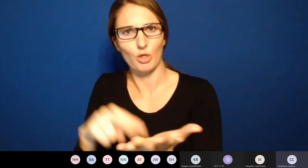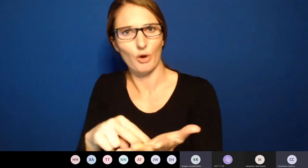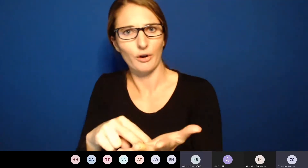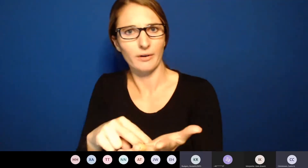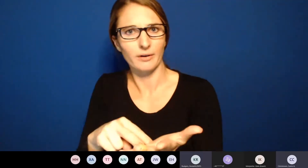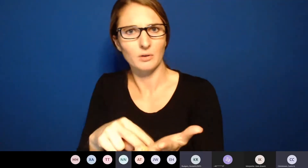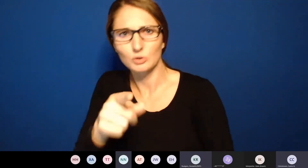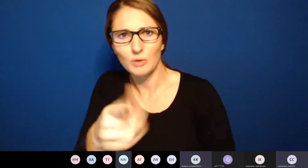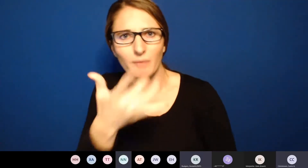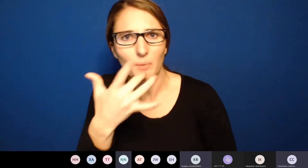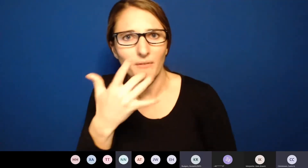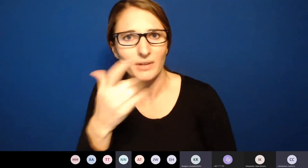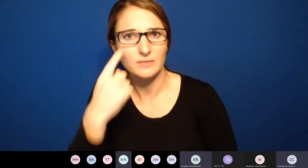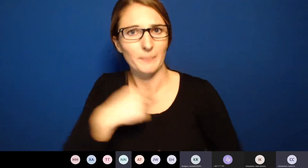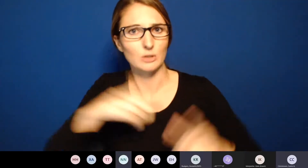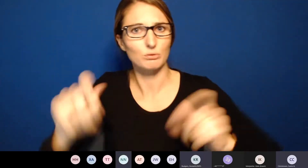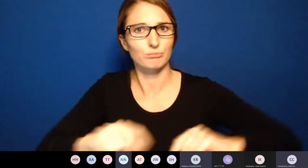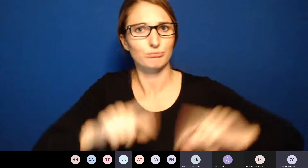preference.